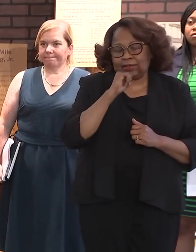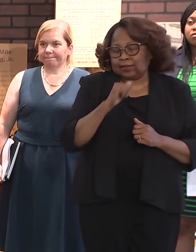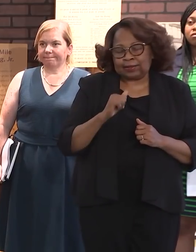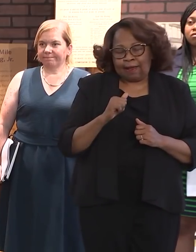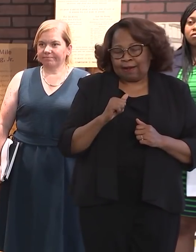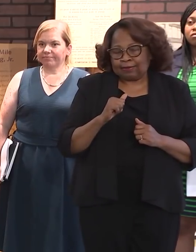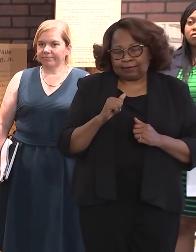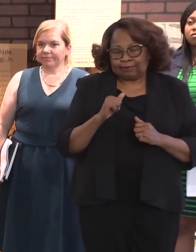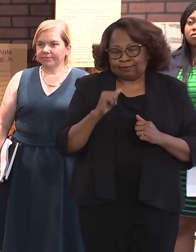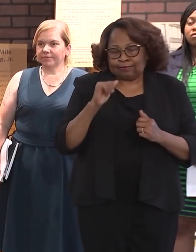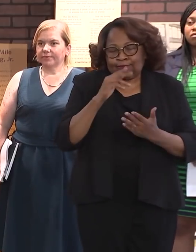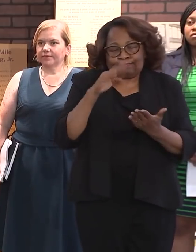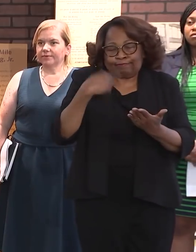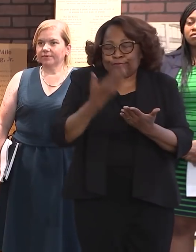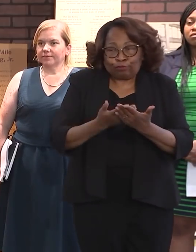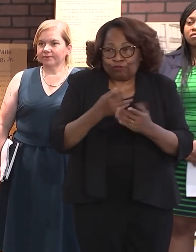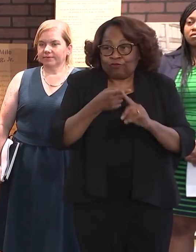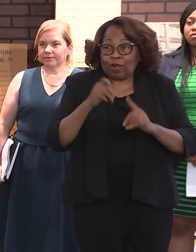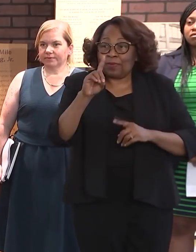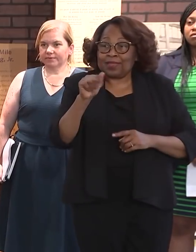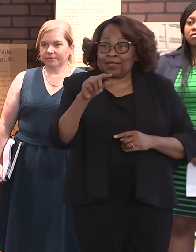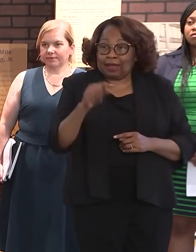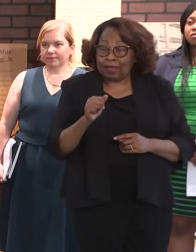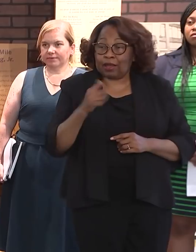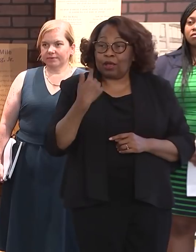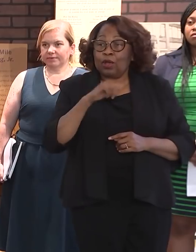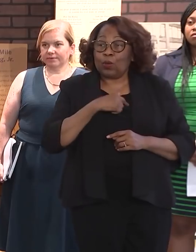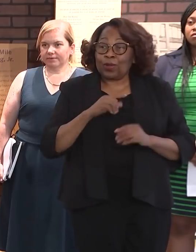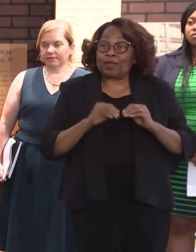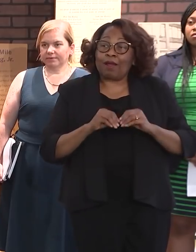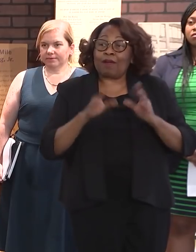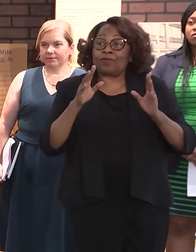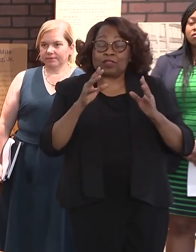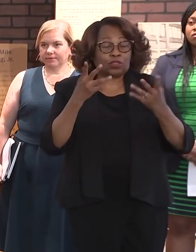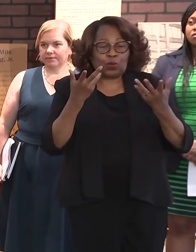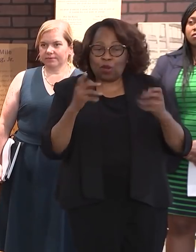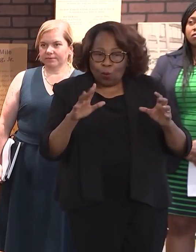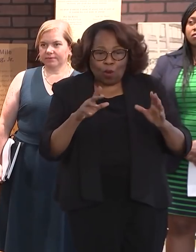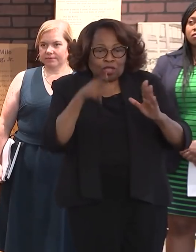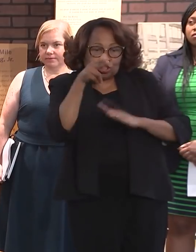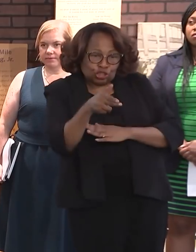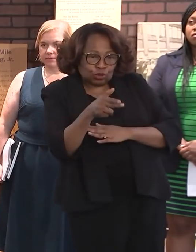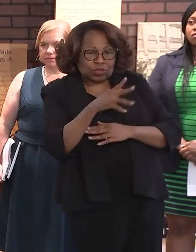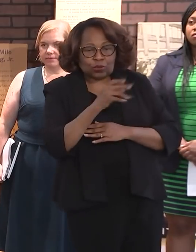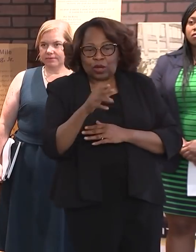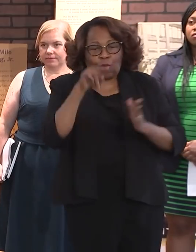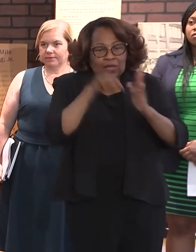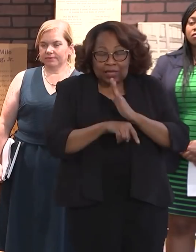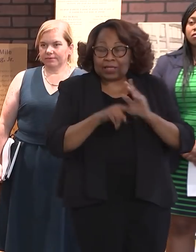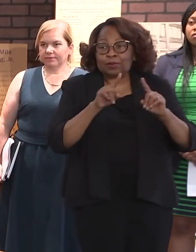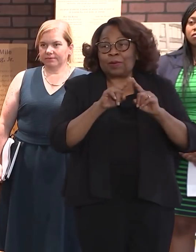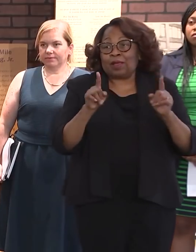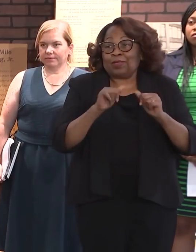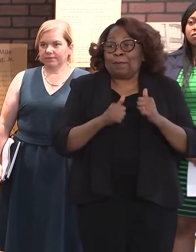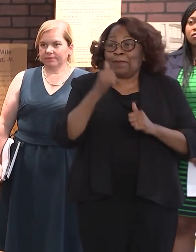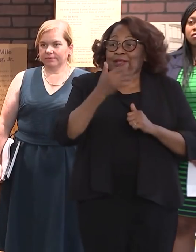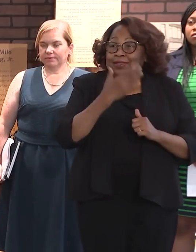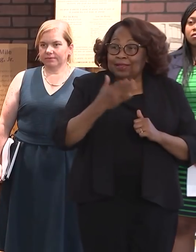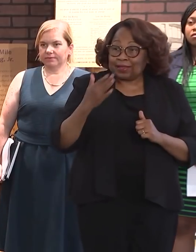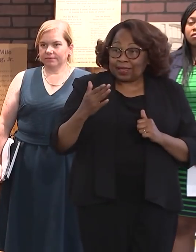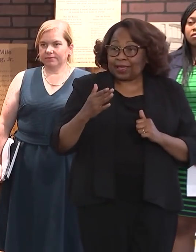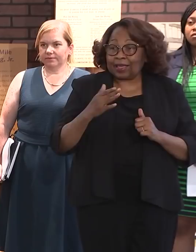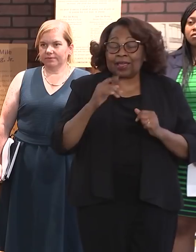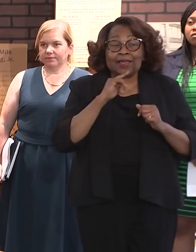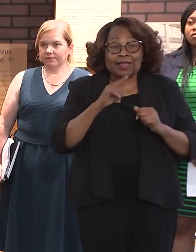not borne out in the data. Obviously, we don't want shootings, we don't want homicides, but the biggest driver of a life expectancy